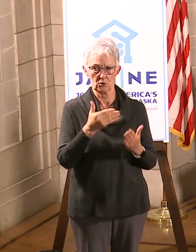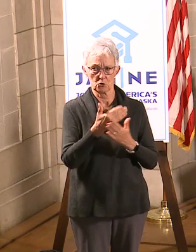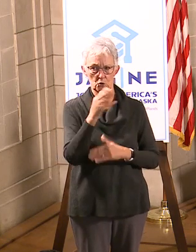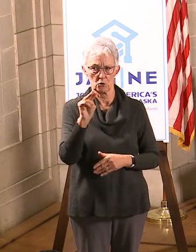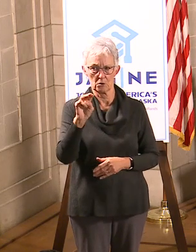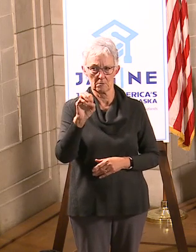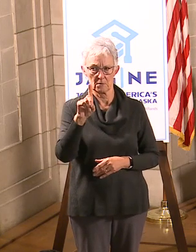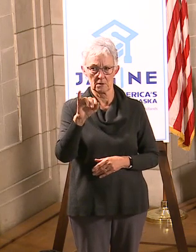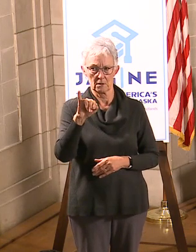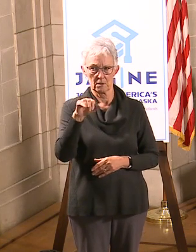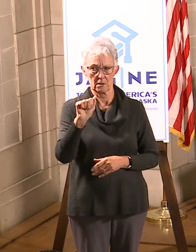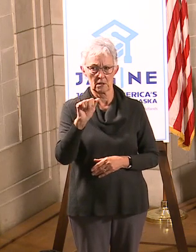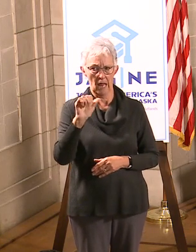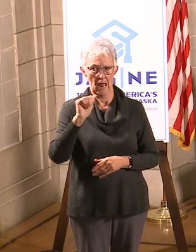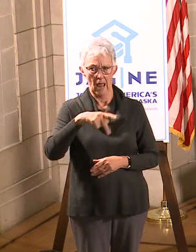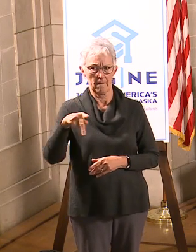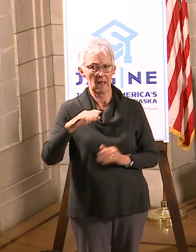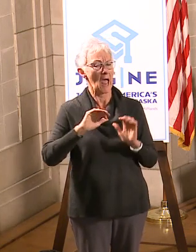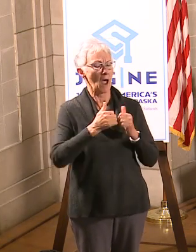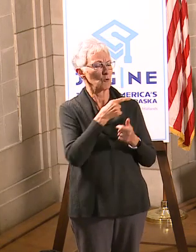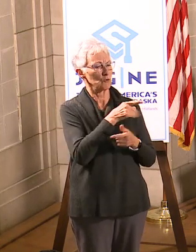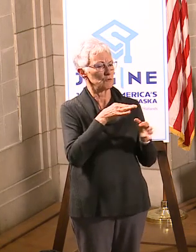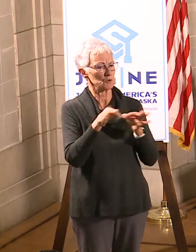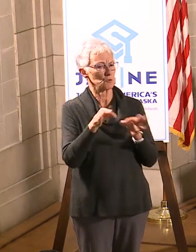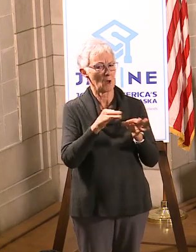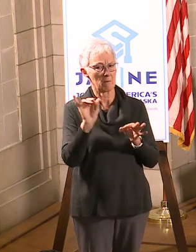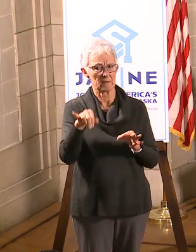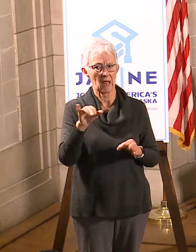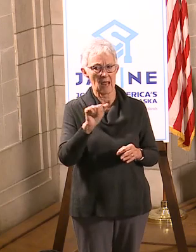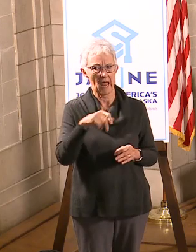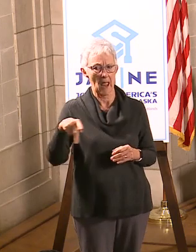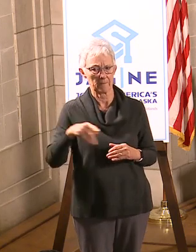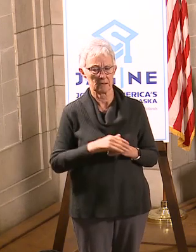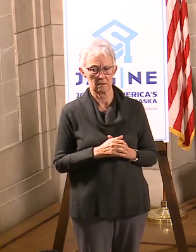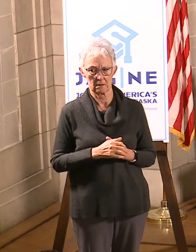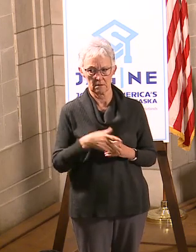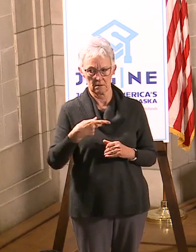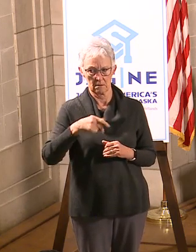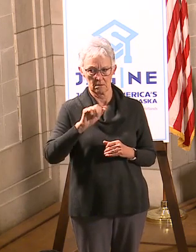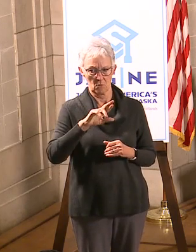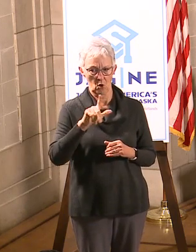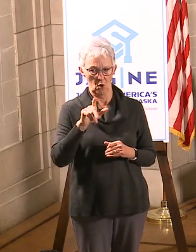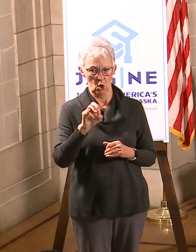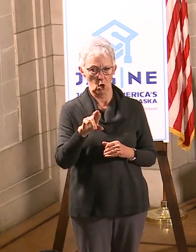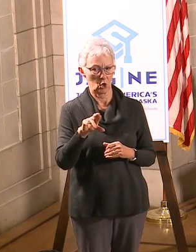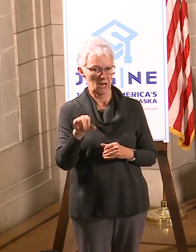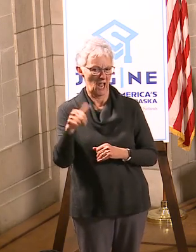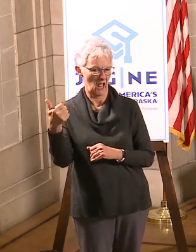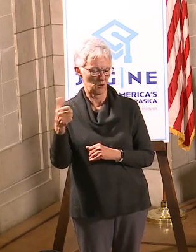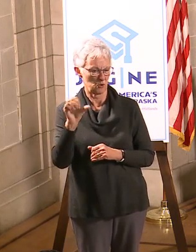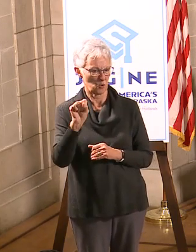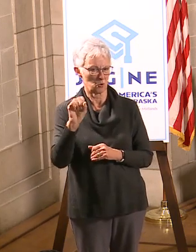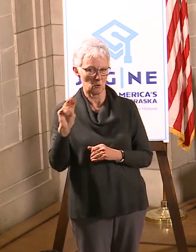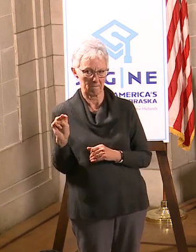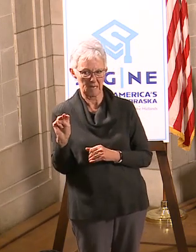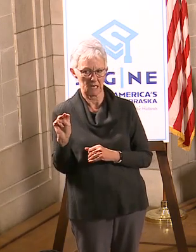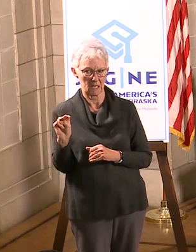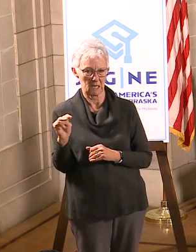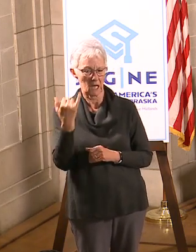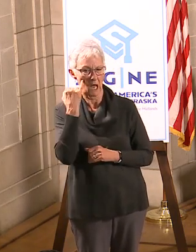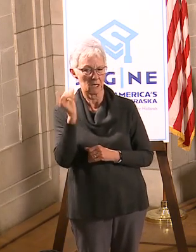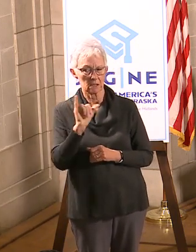be familiar with the platform, how would you describe it? So Parler is another social media application, kind of like Twitter,